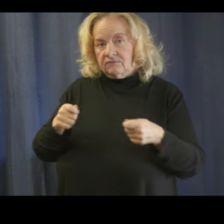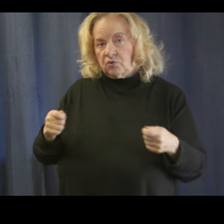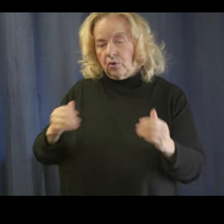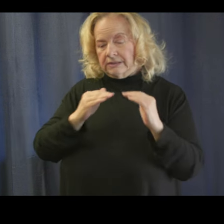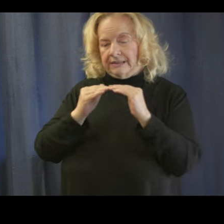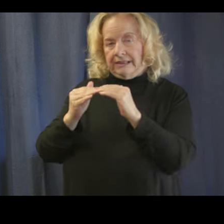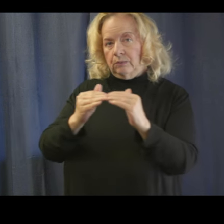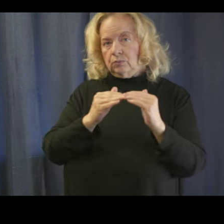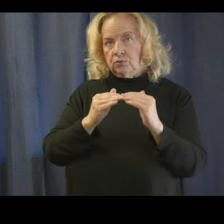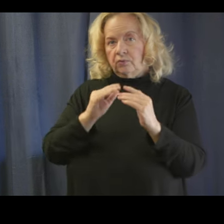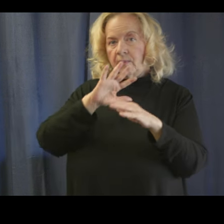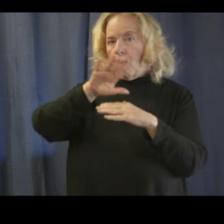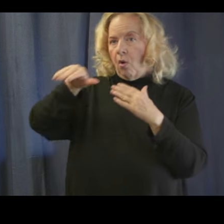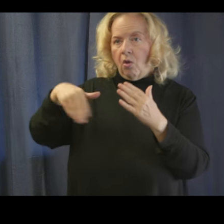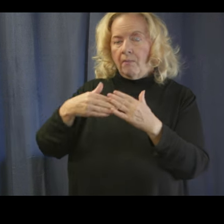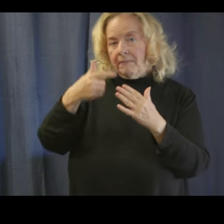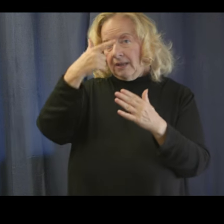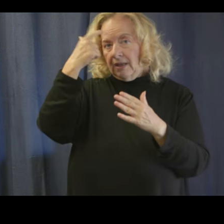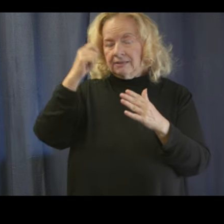duties.